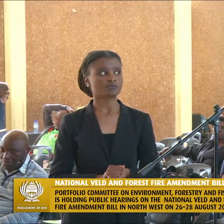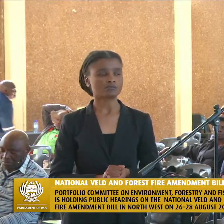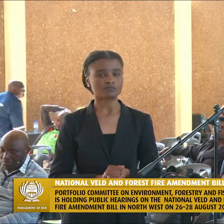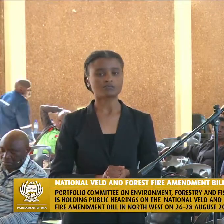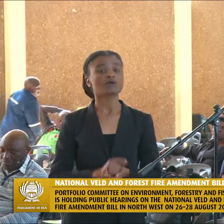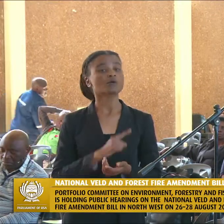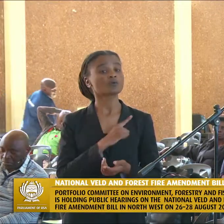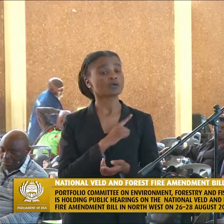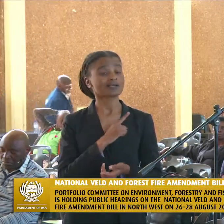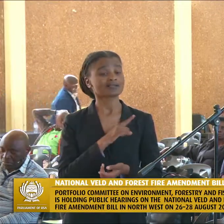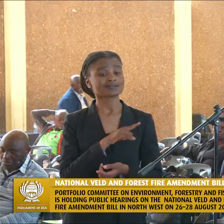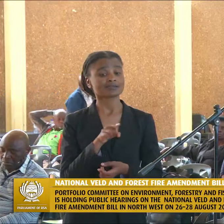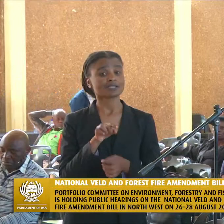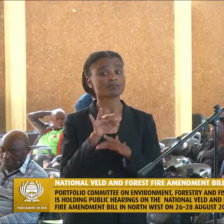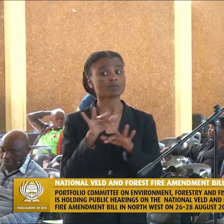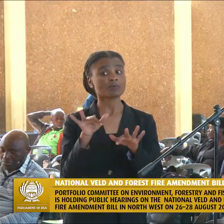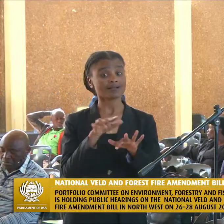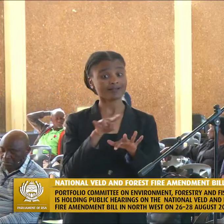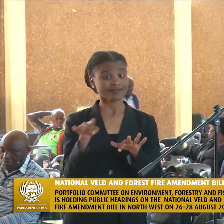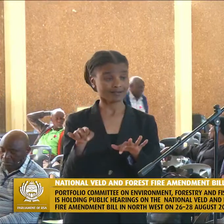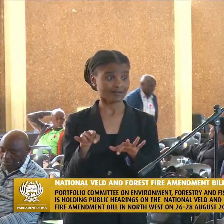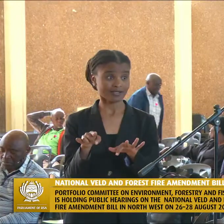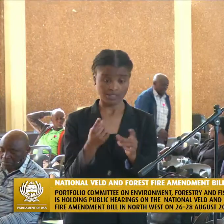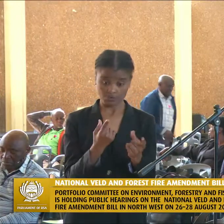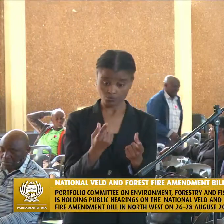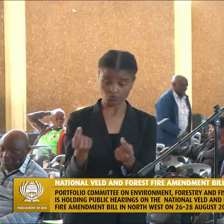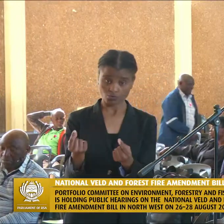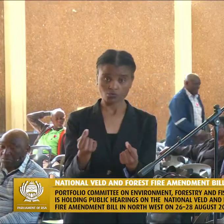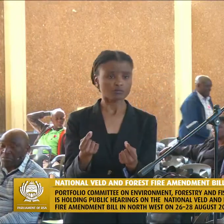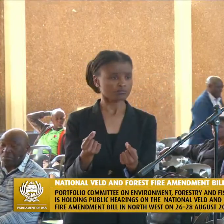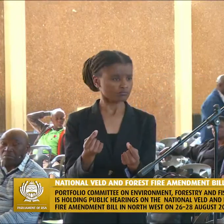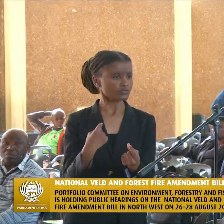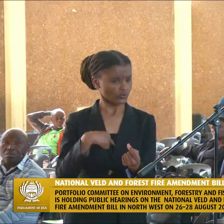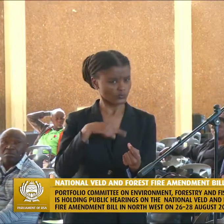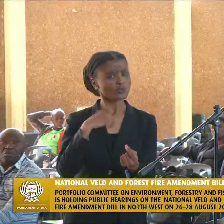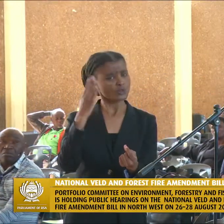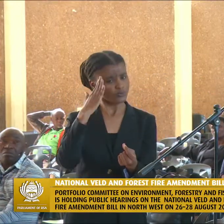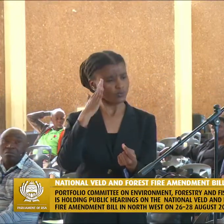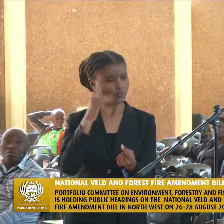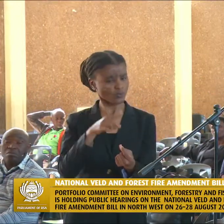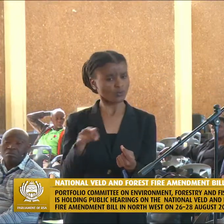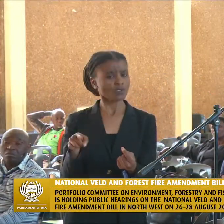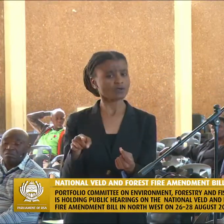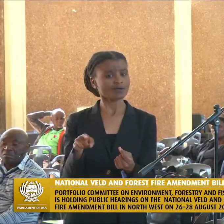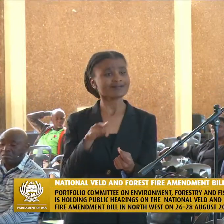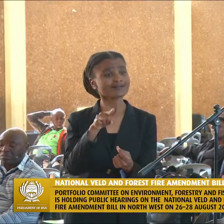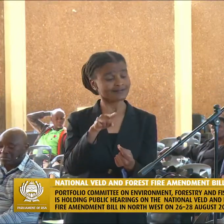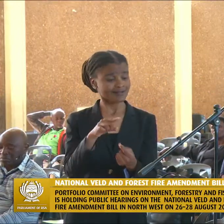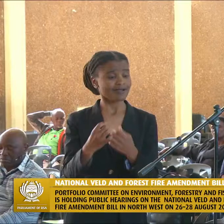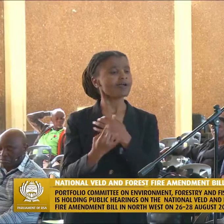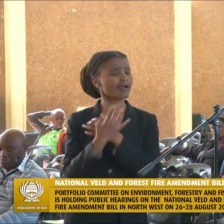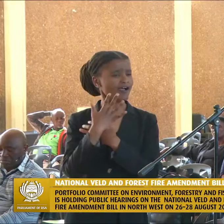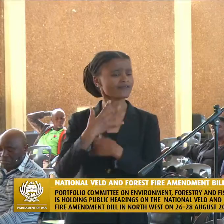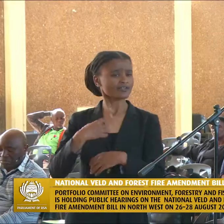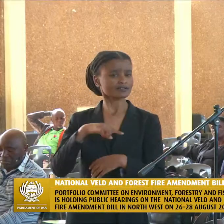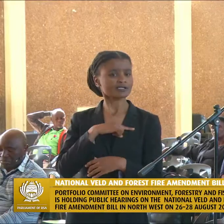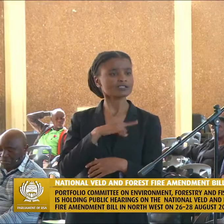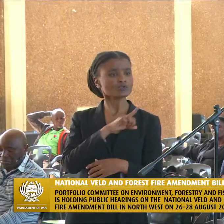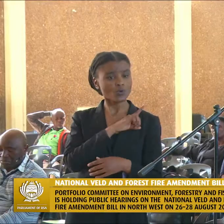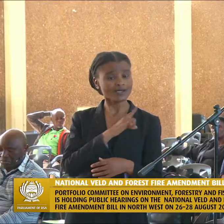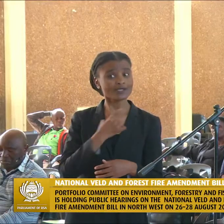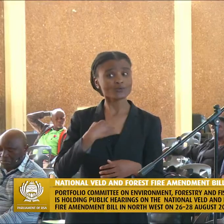these people who are doing this are the well-known people and this is affecting us the people who have